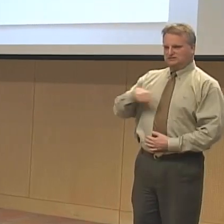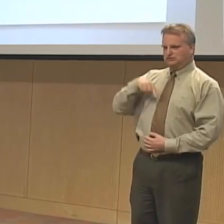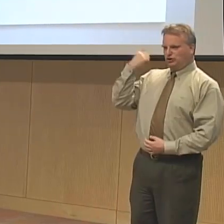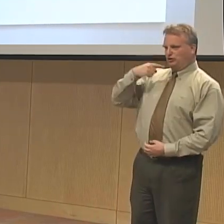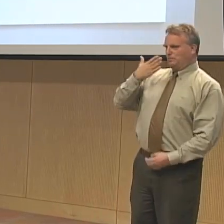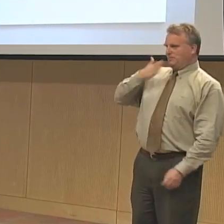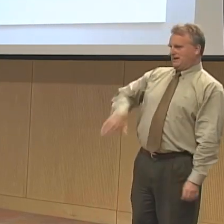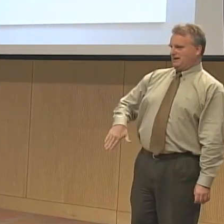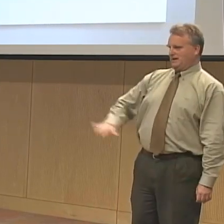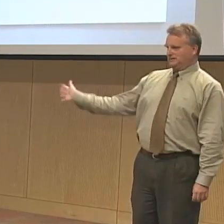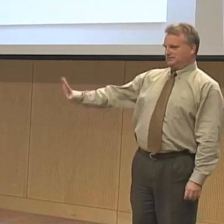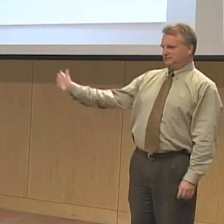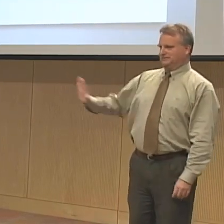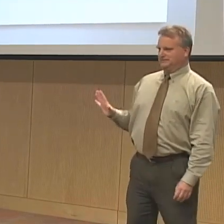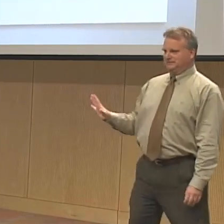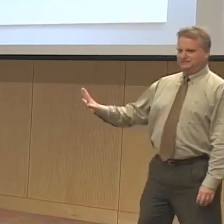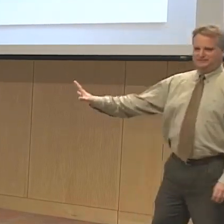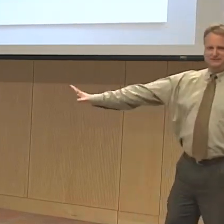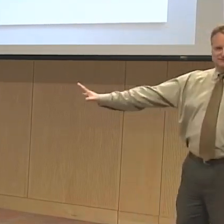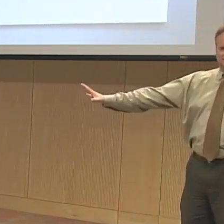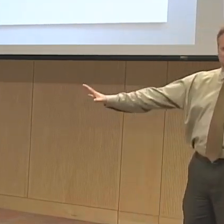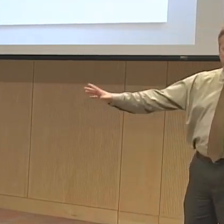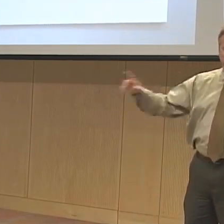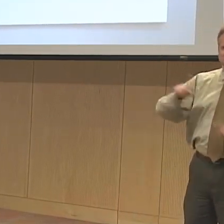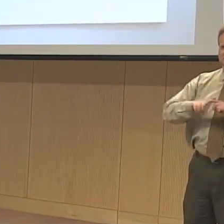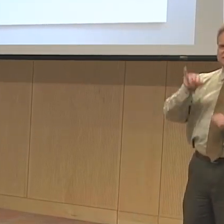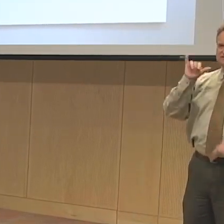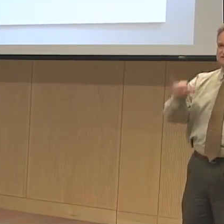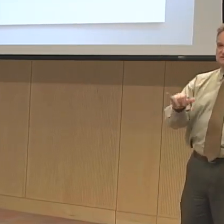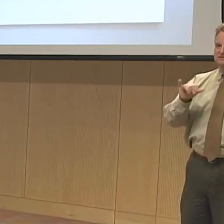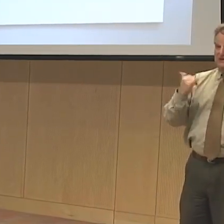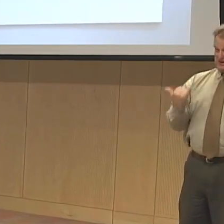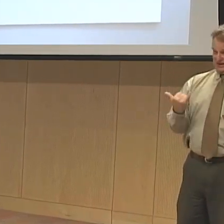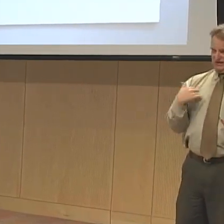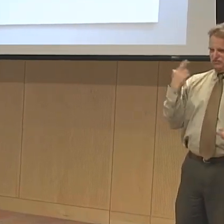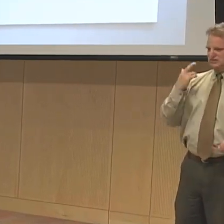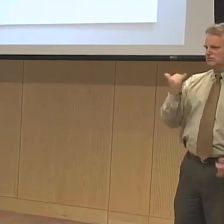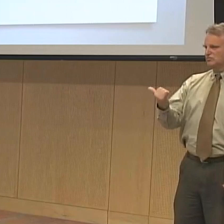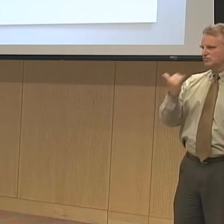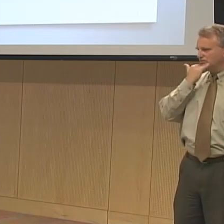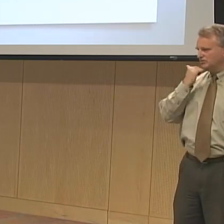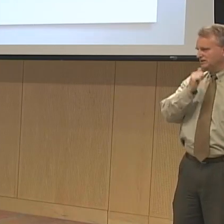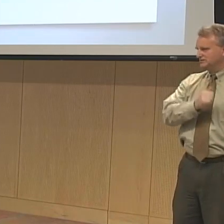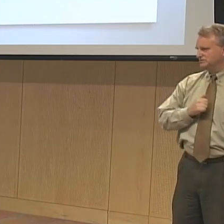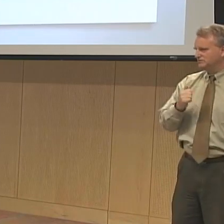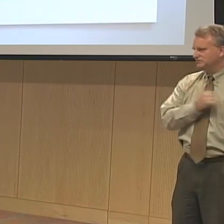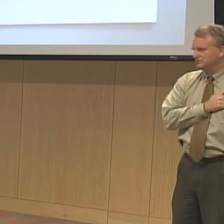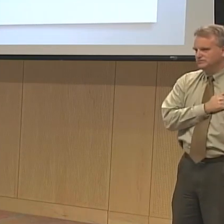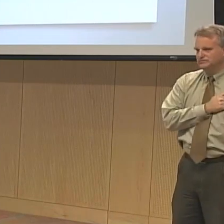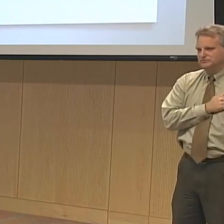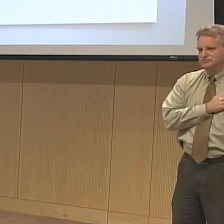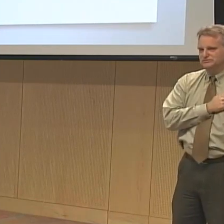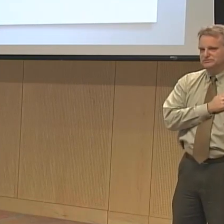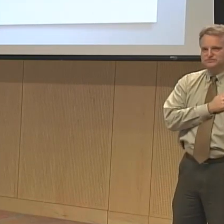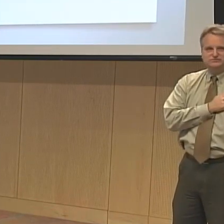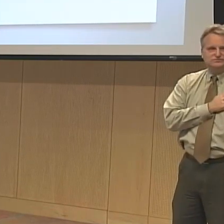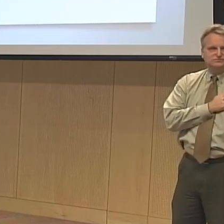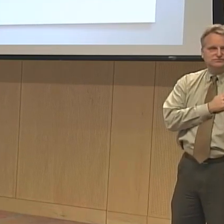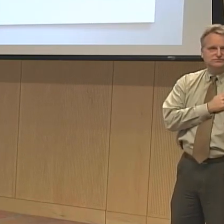try to reject the disabled label, that it makes me look bad. But now I realize that is the wrong attitude to have.